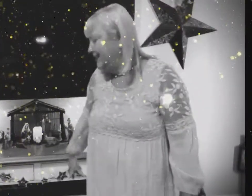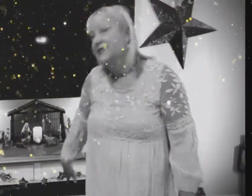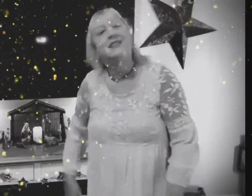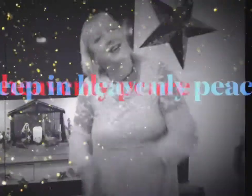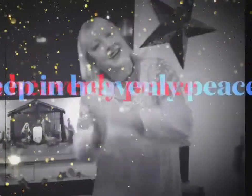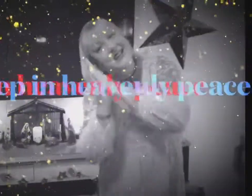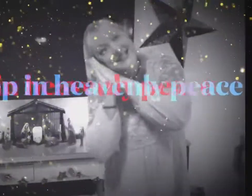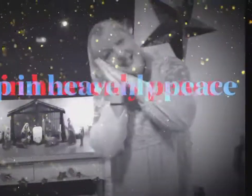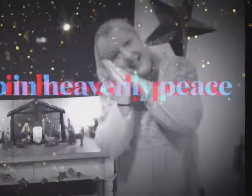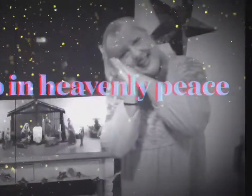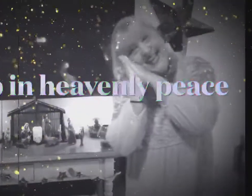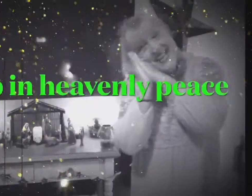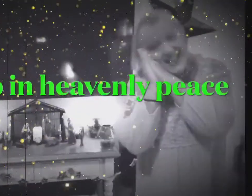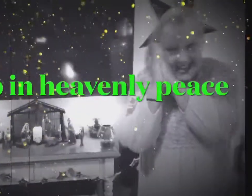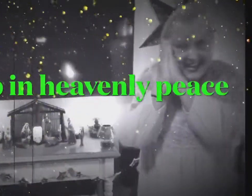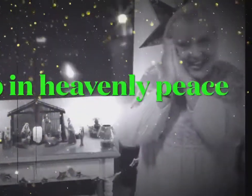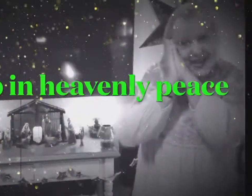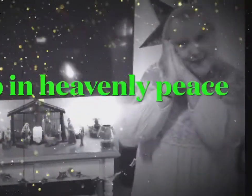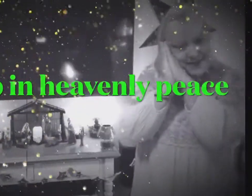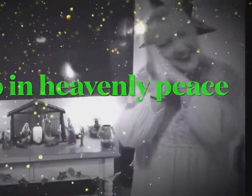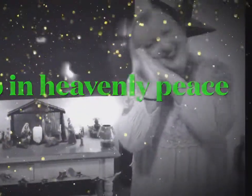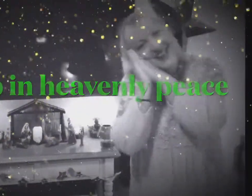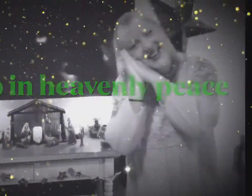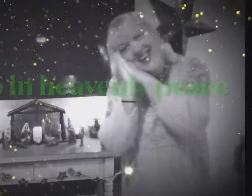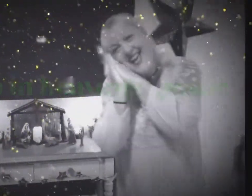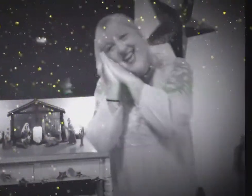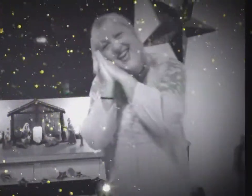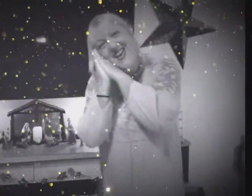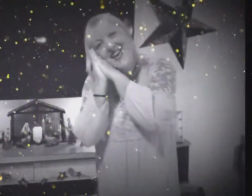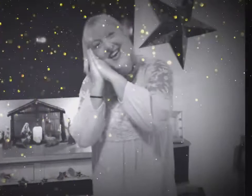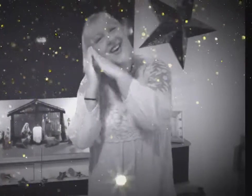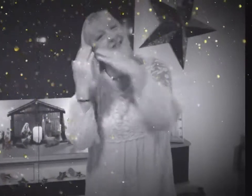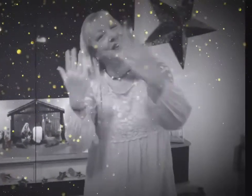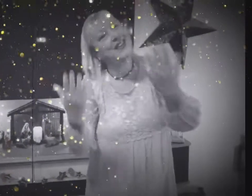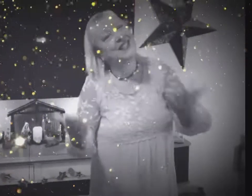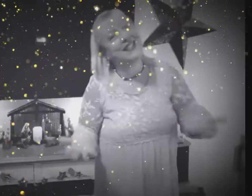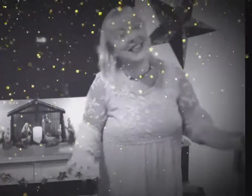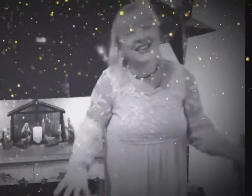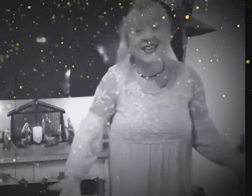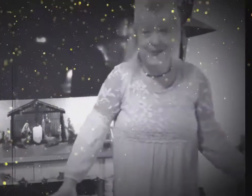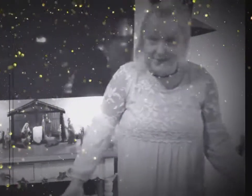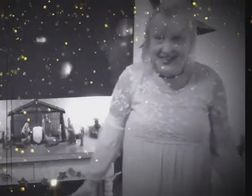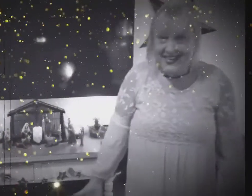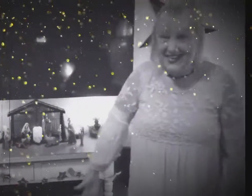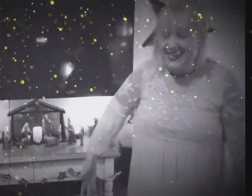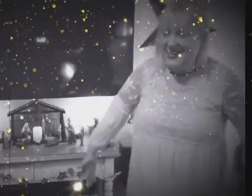Sleep in heavenly peace